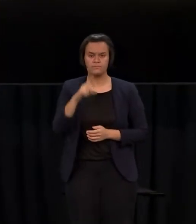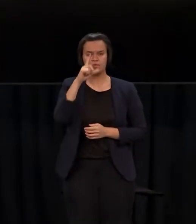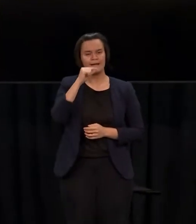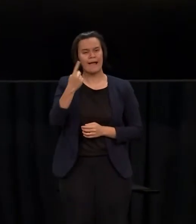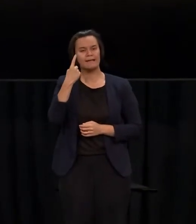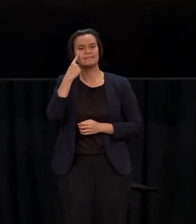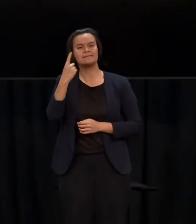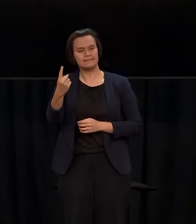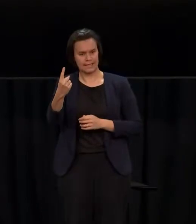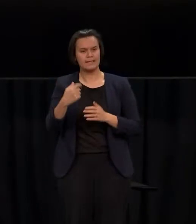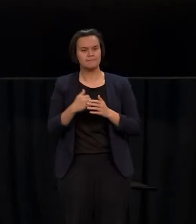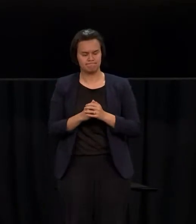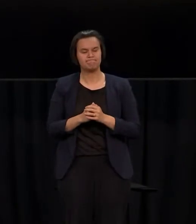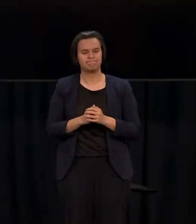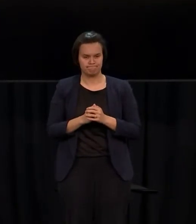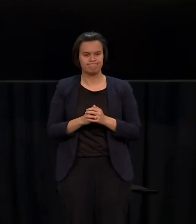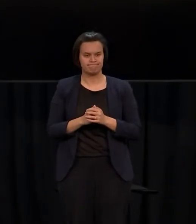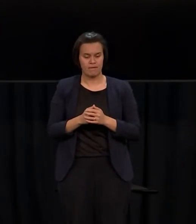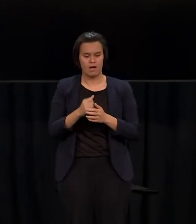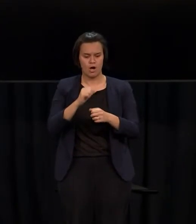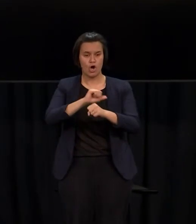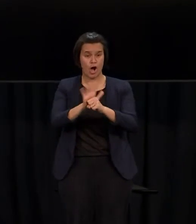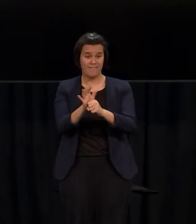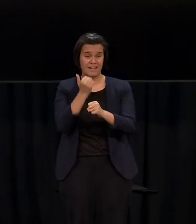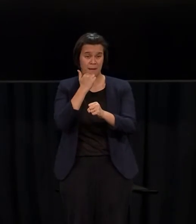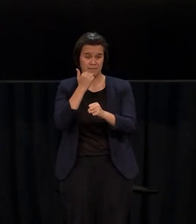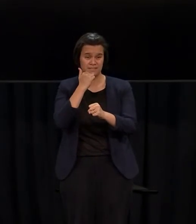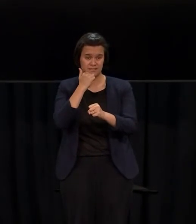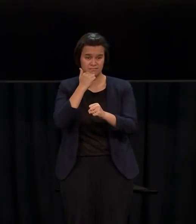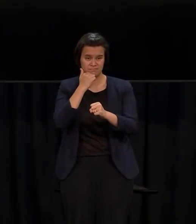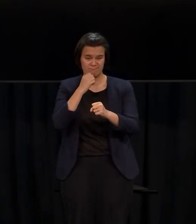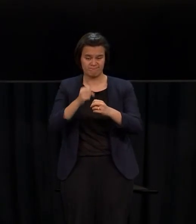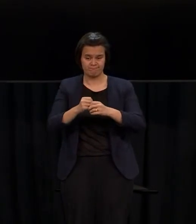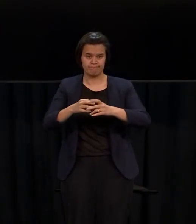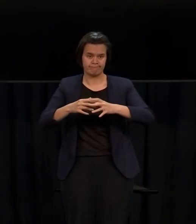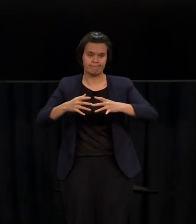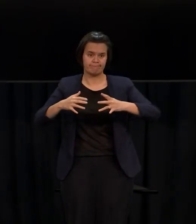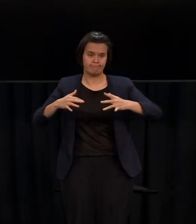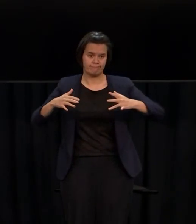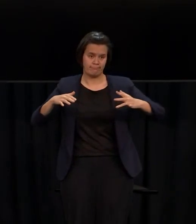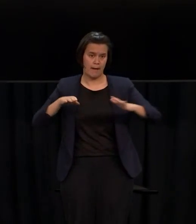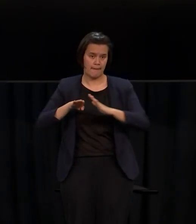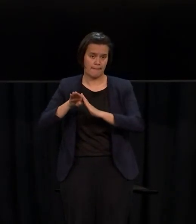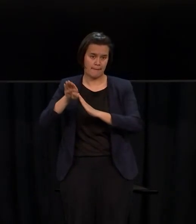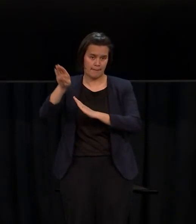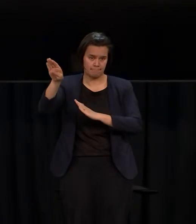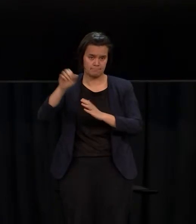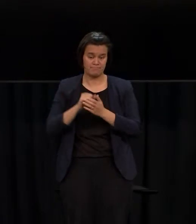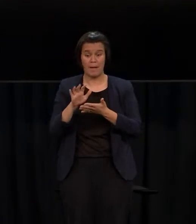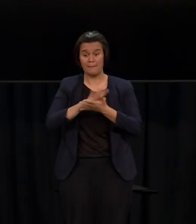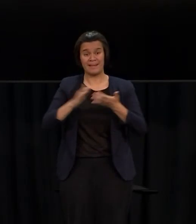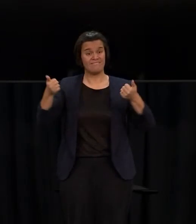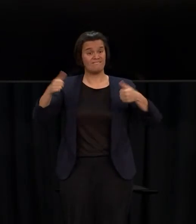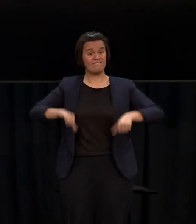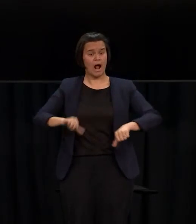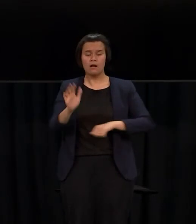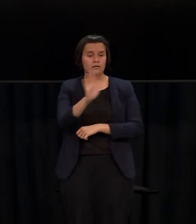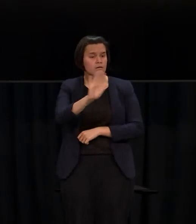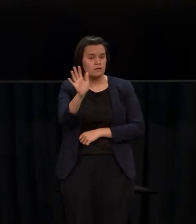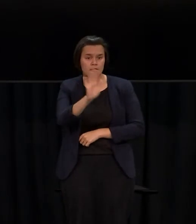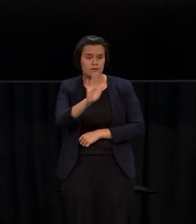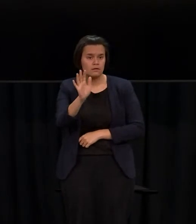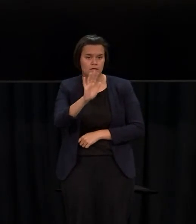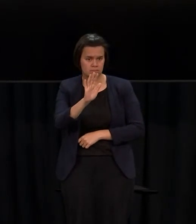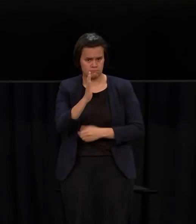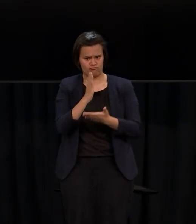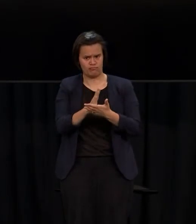Firstly, cases will go up. We expect that. That does not mean that restrictions haven't played a role. They have.